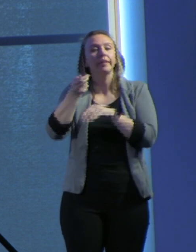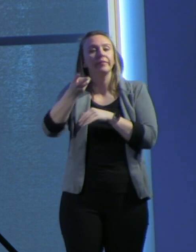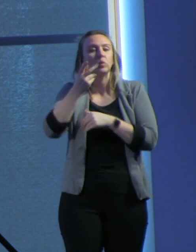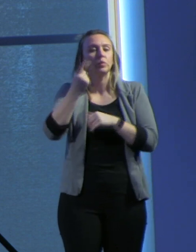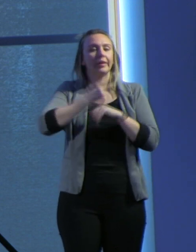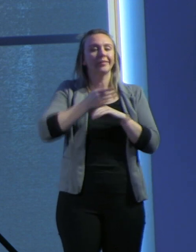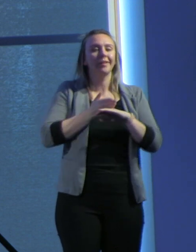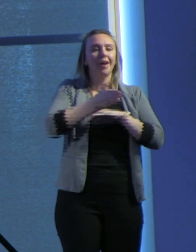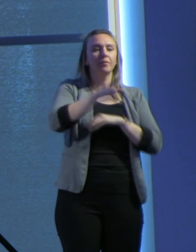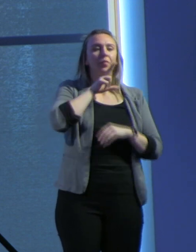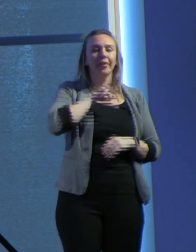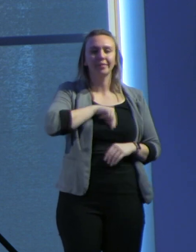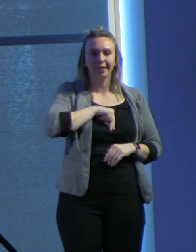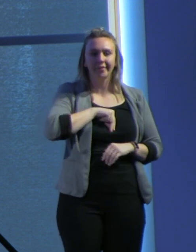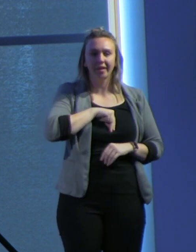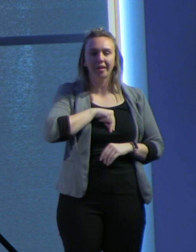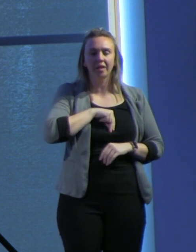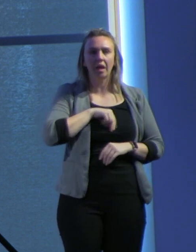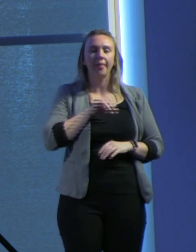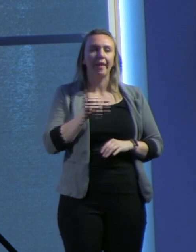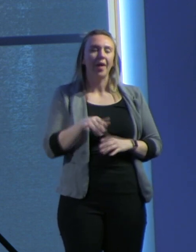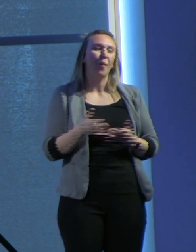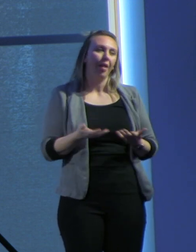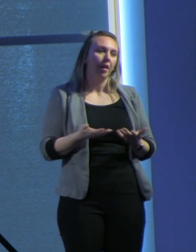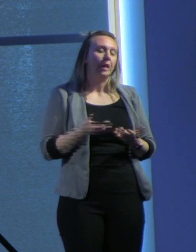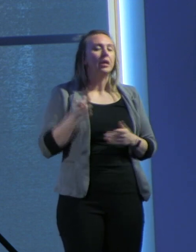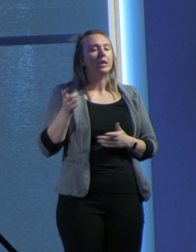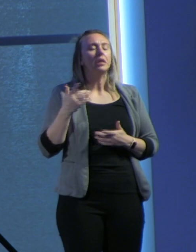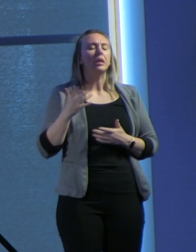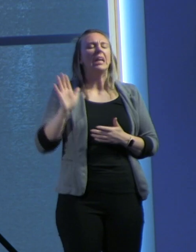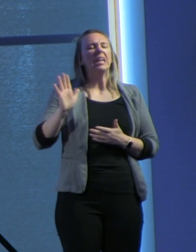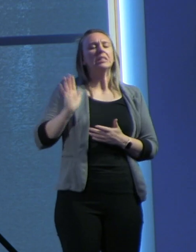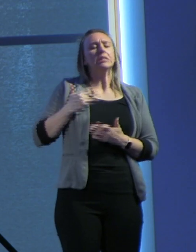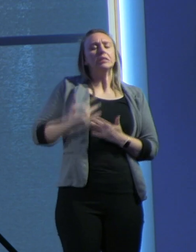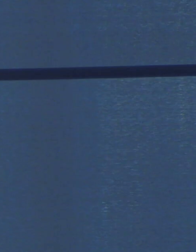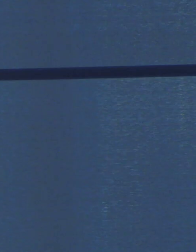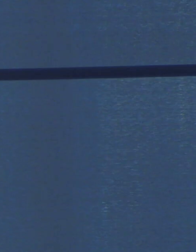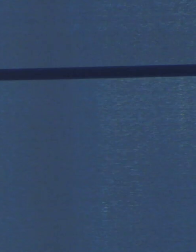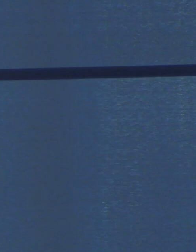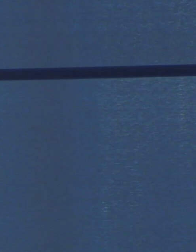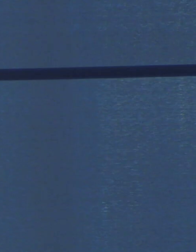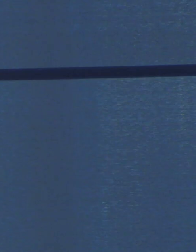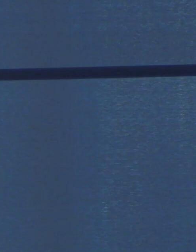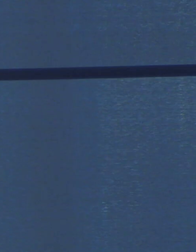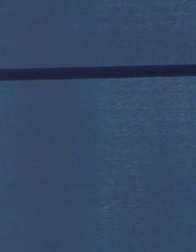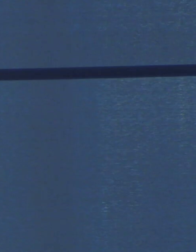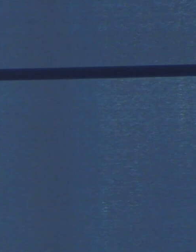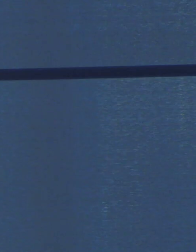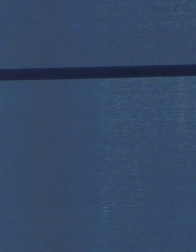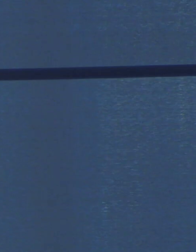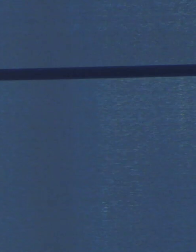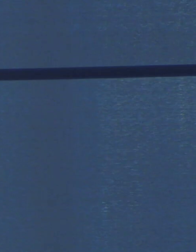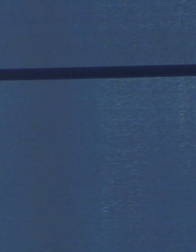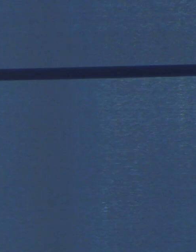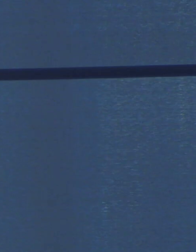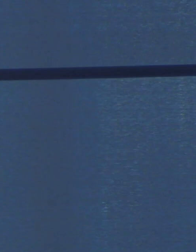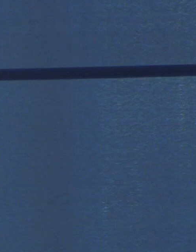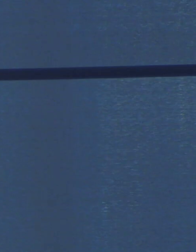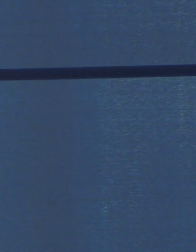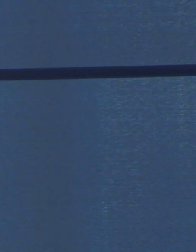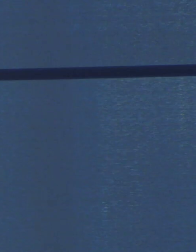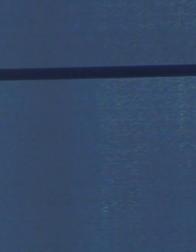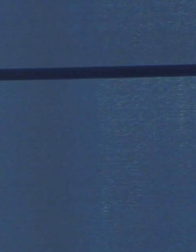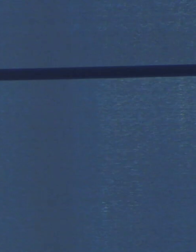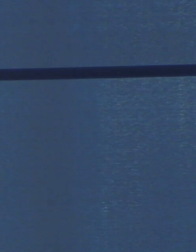was, well, he was kind of a quiet guy, and didn't say a lot. But at that point, I was only about